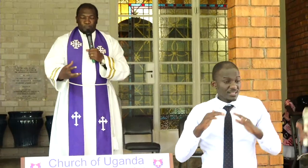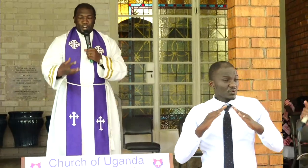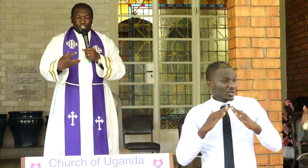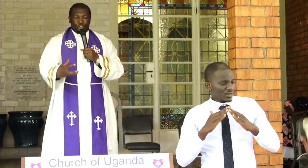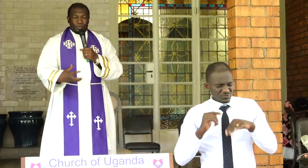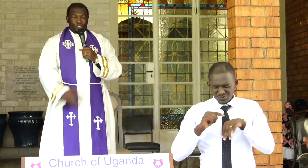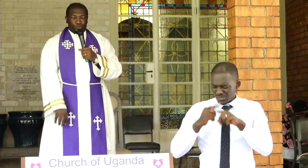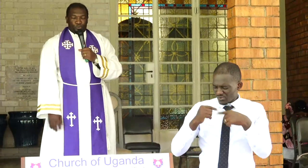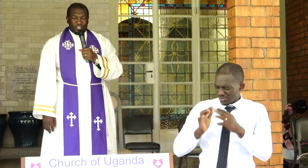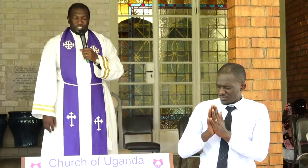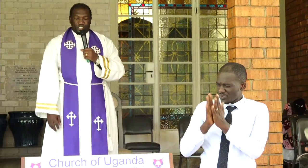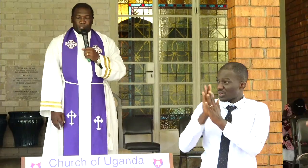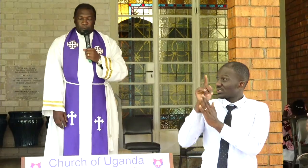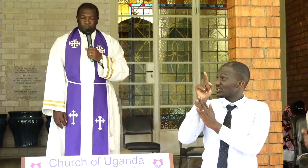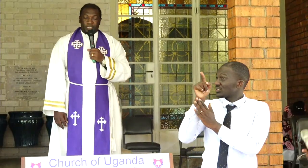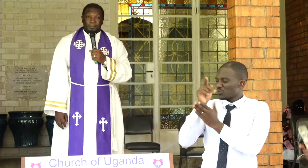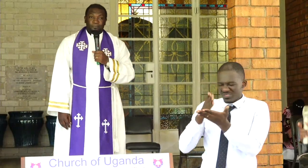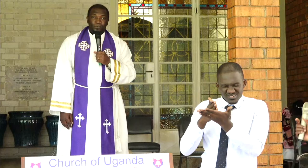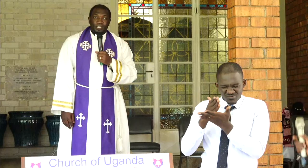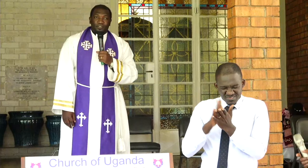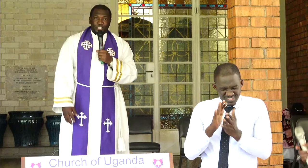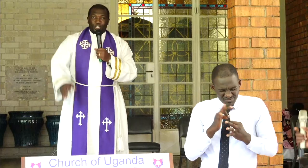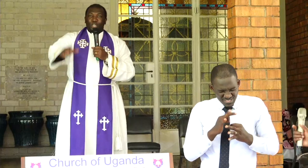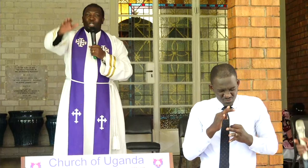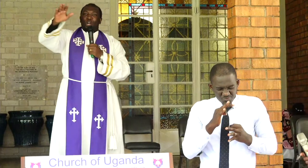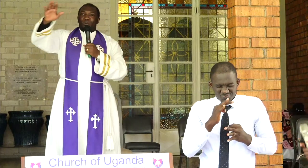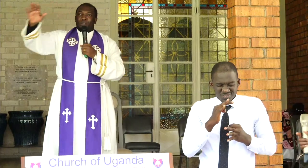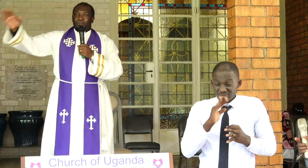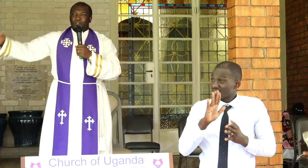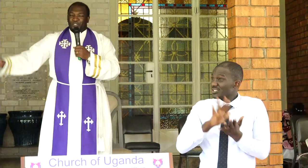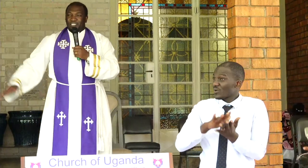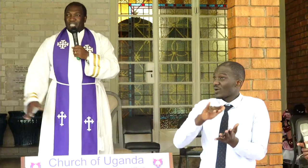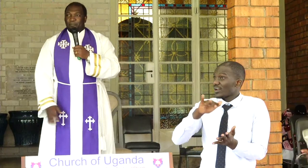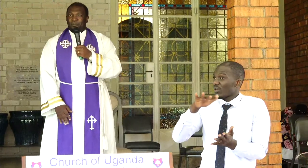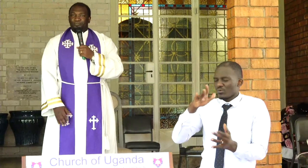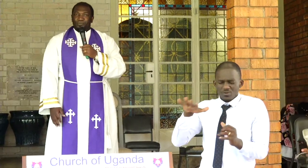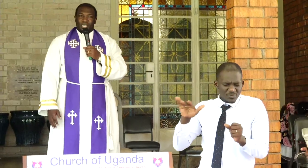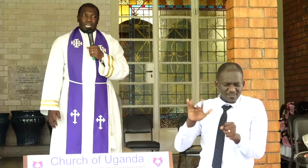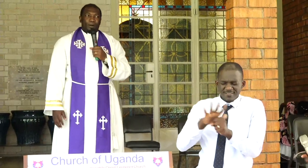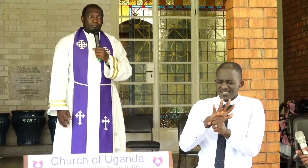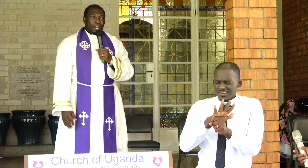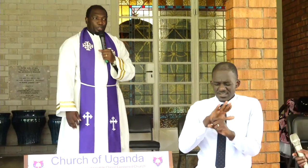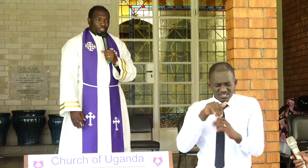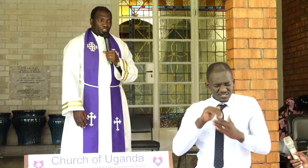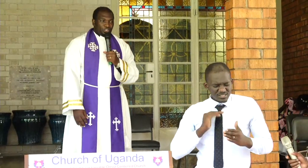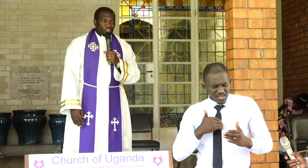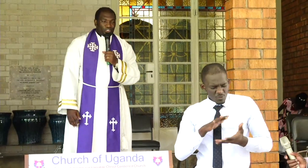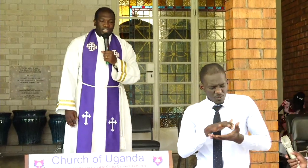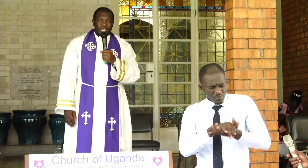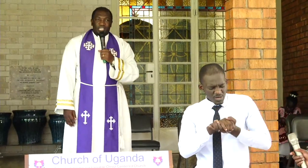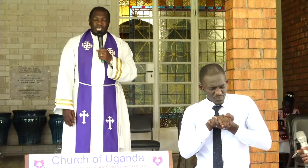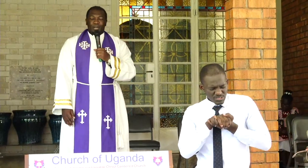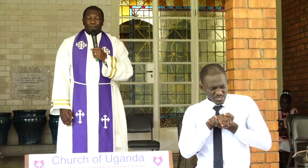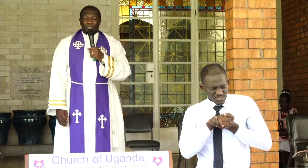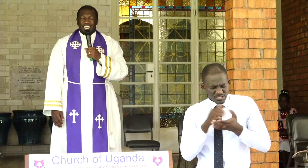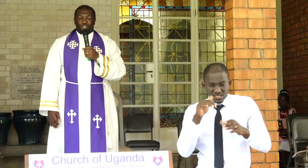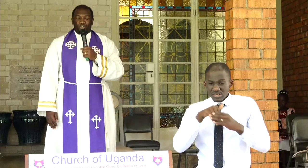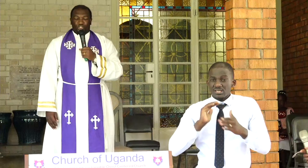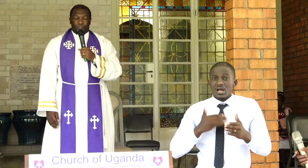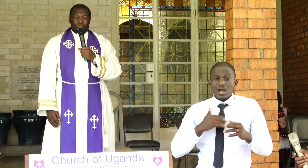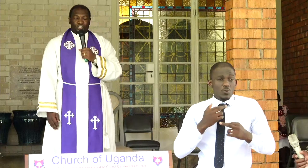when we praise you in truth and in spirit, that your glory will be filled up in our marriages, in